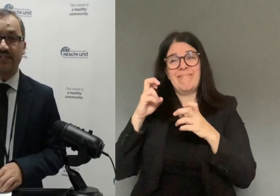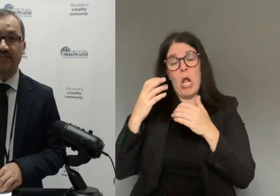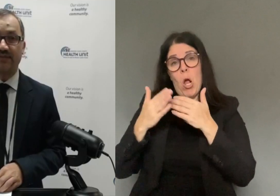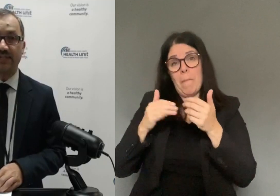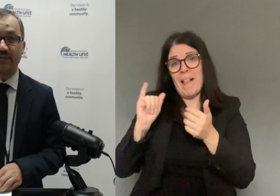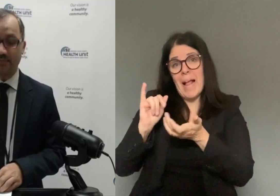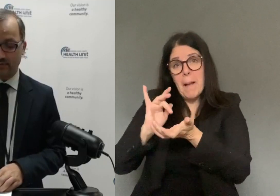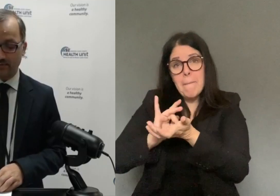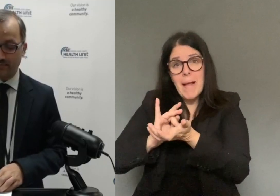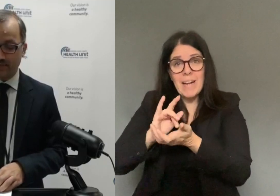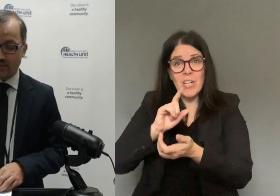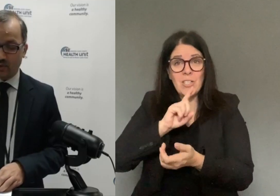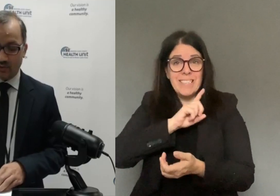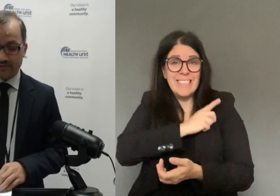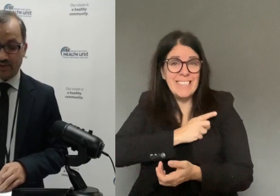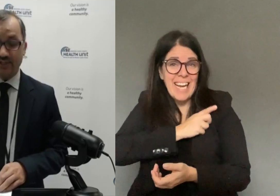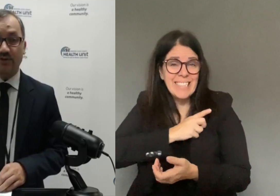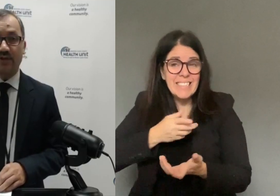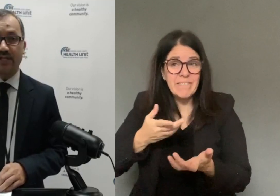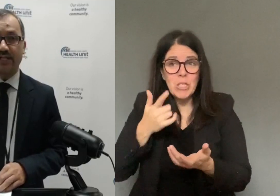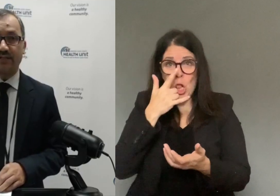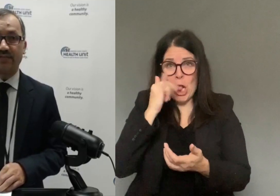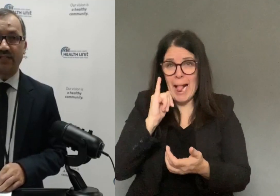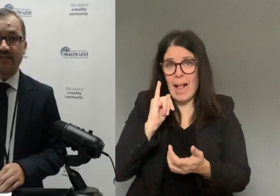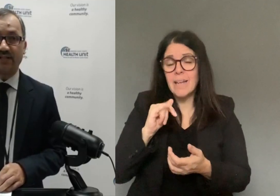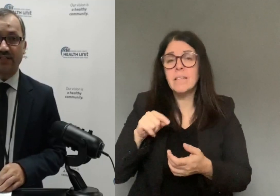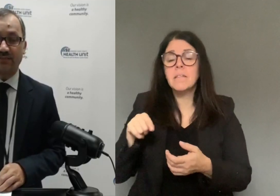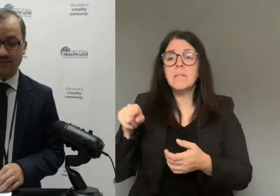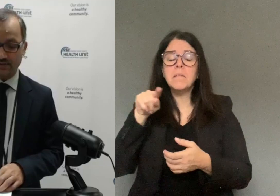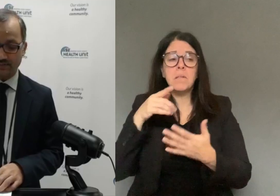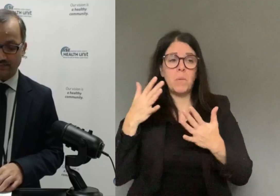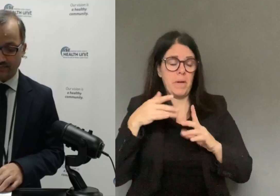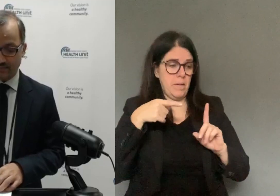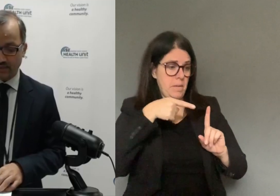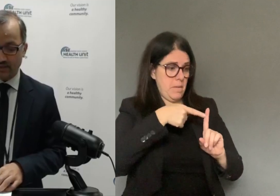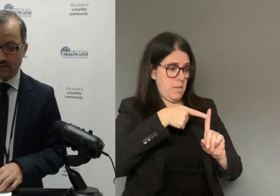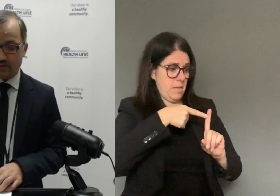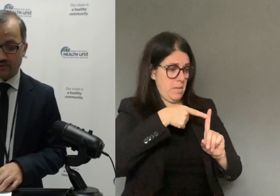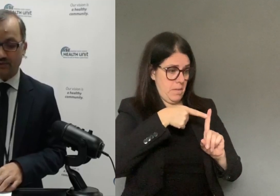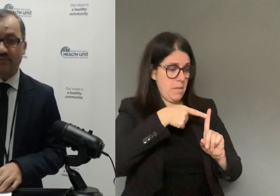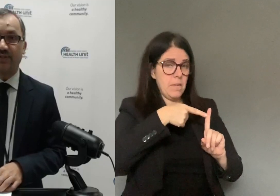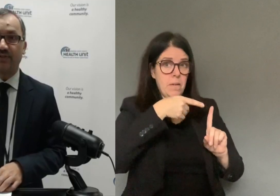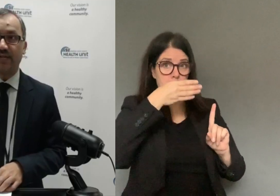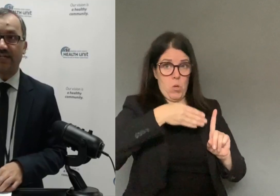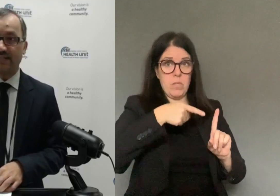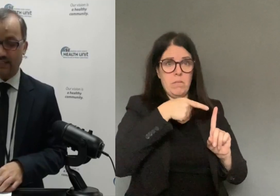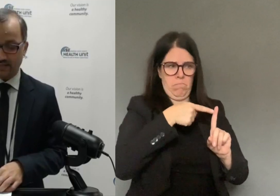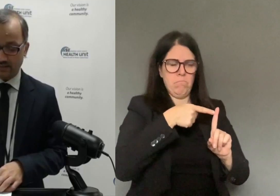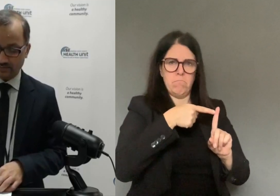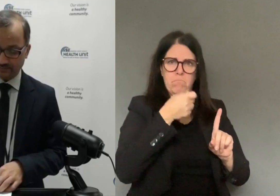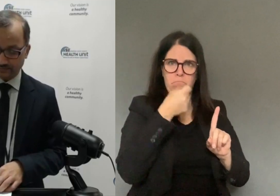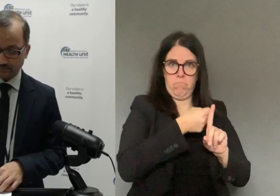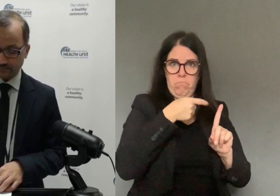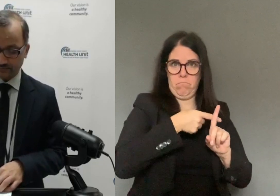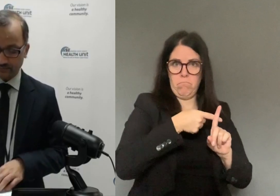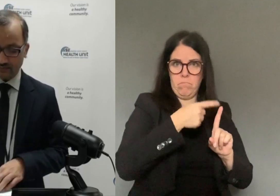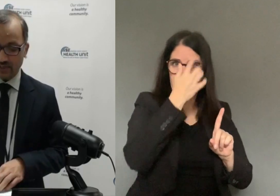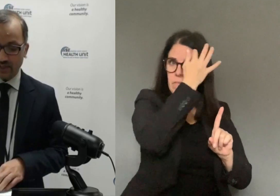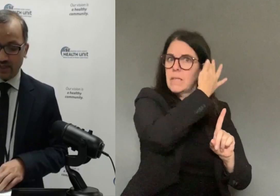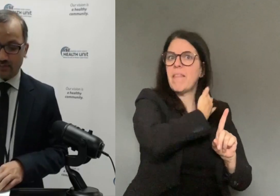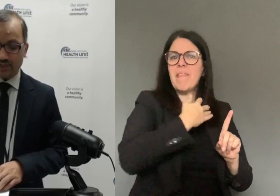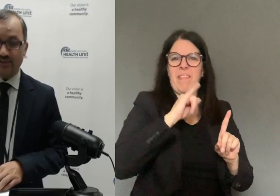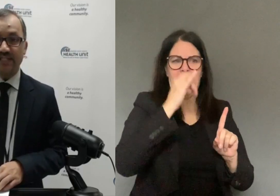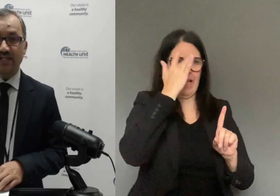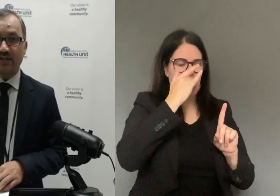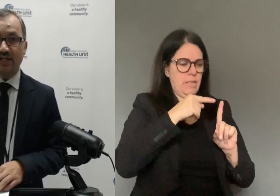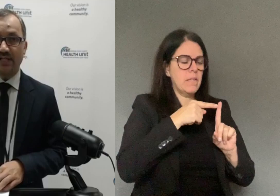of identifying people who have come into contact with an infected person, also referred to as a case.